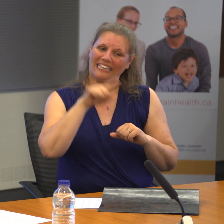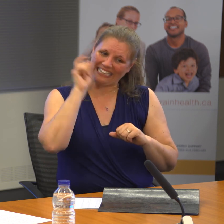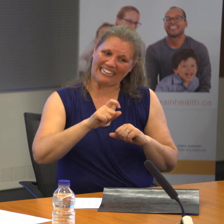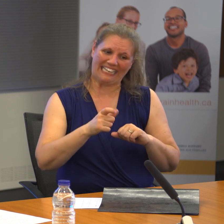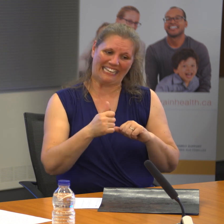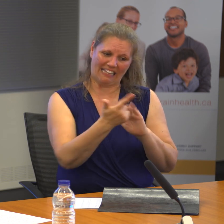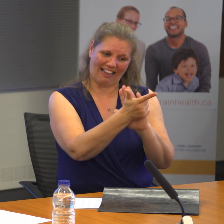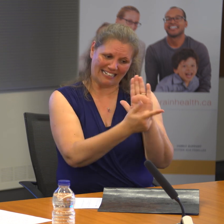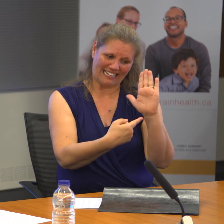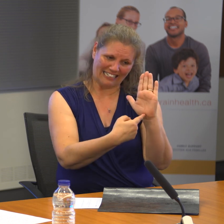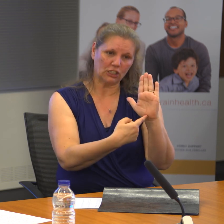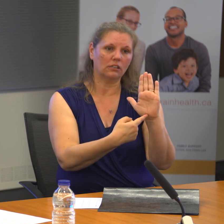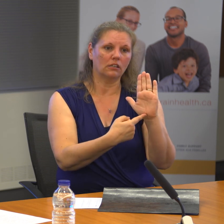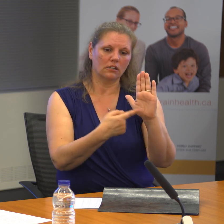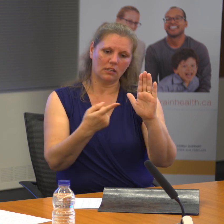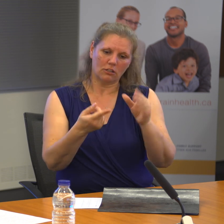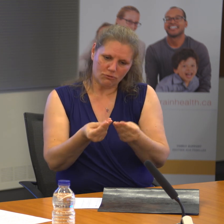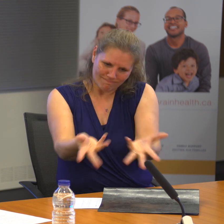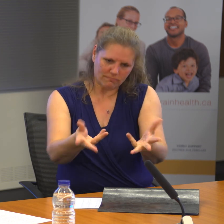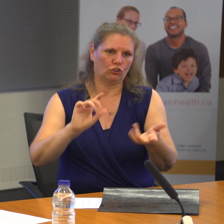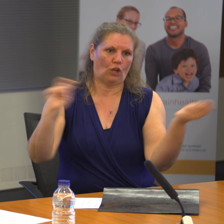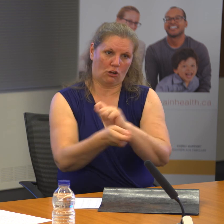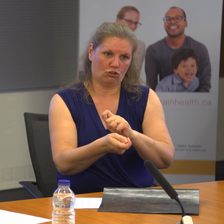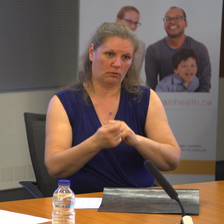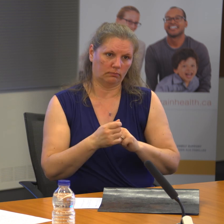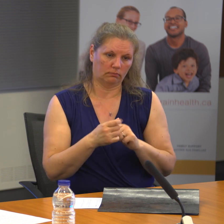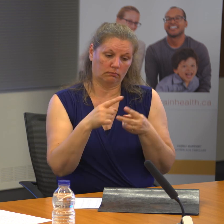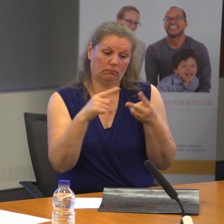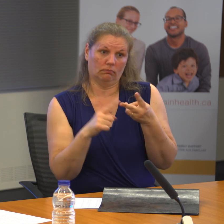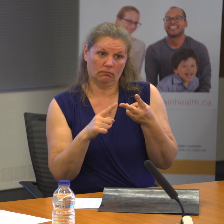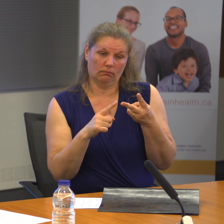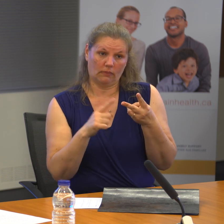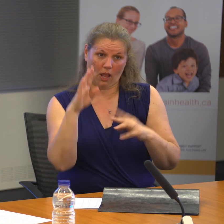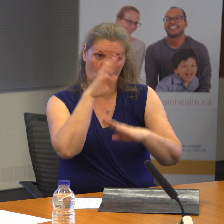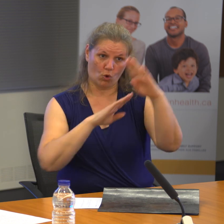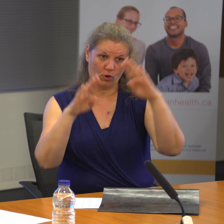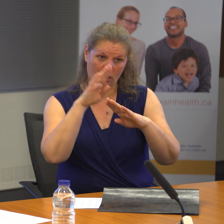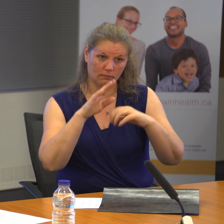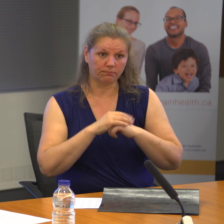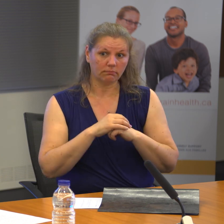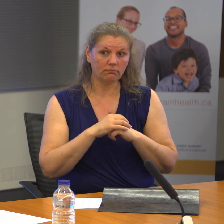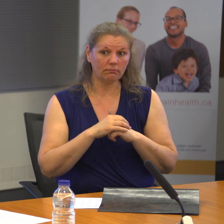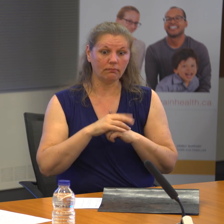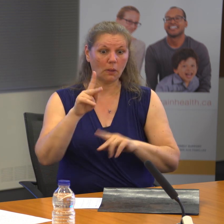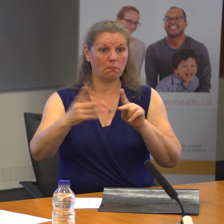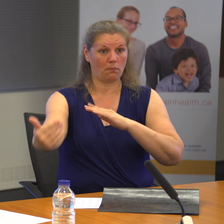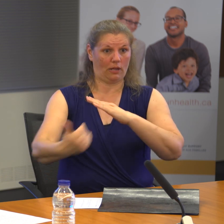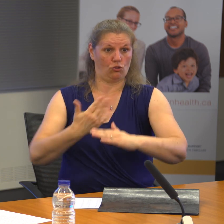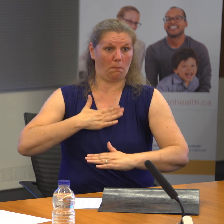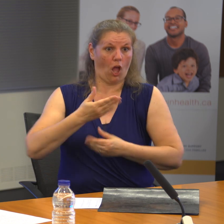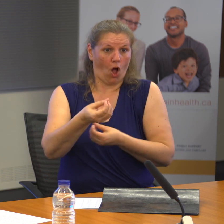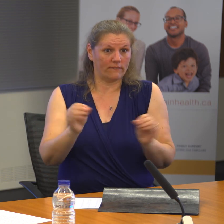is to make change. The other thing I worry about when people come into my constituency office,